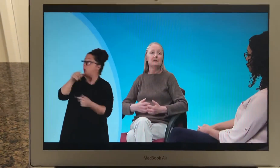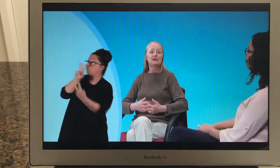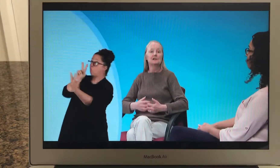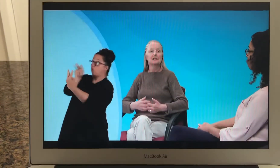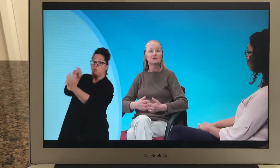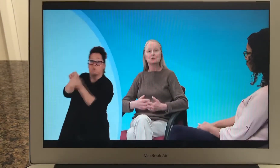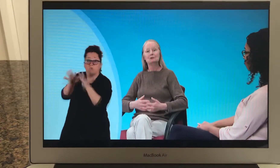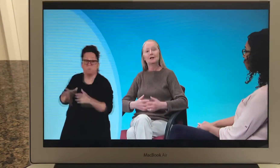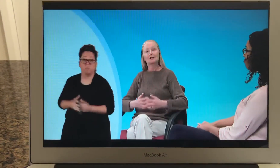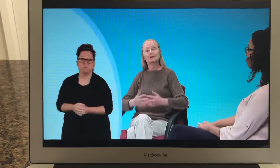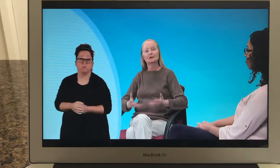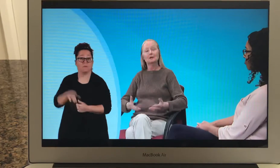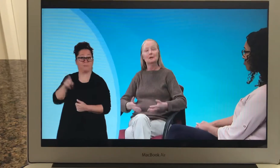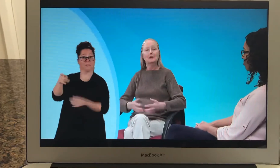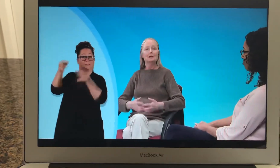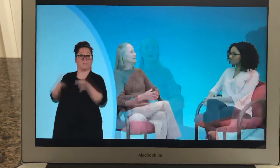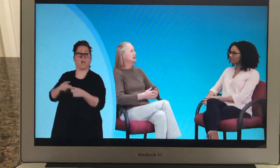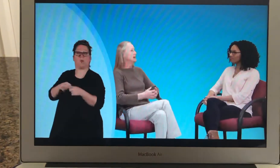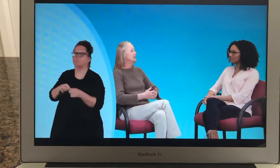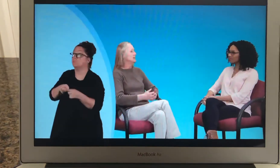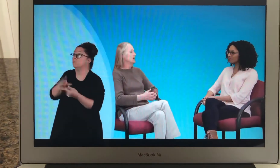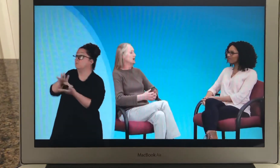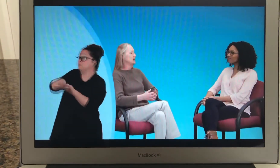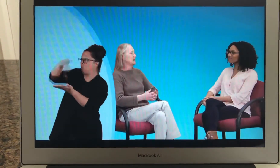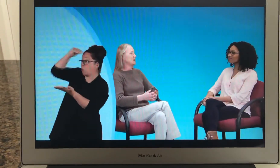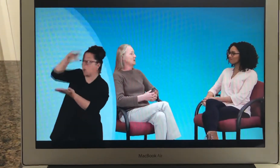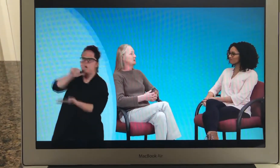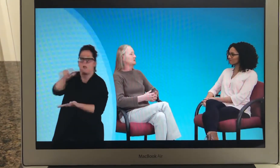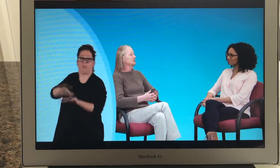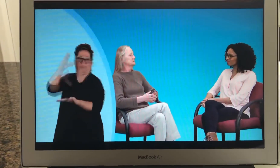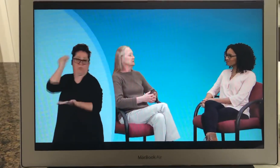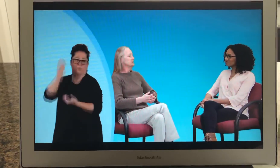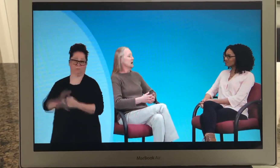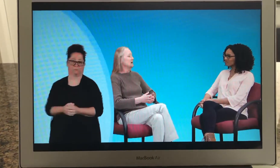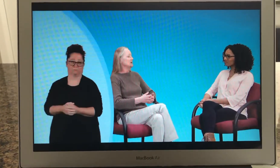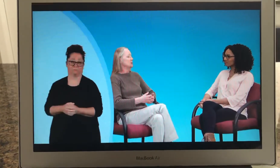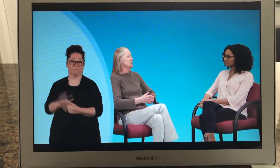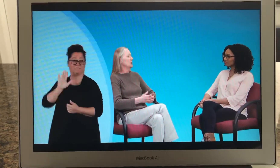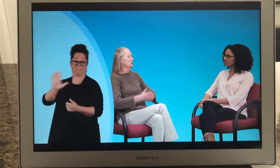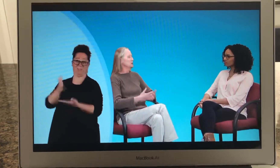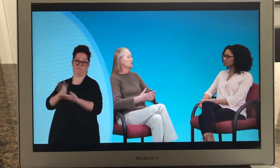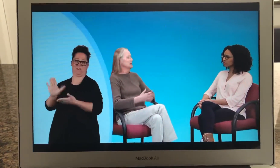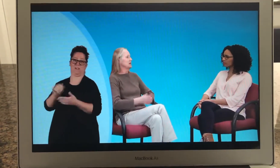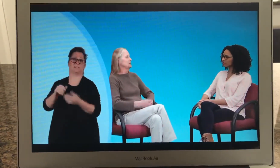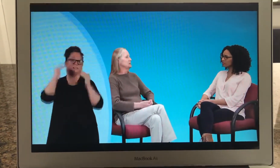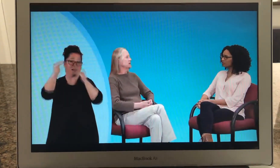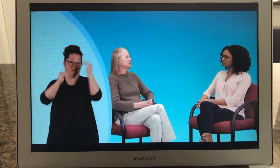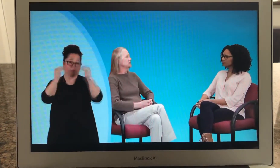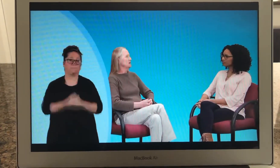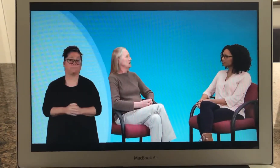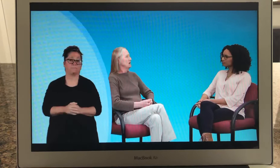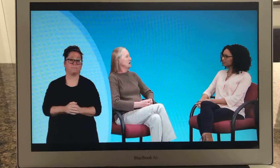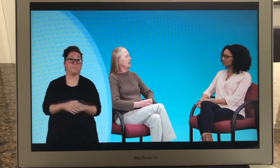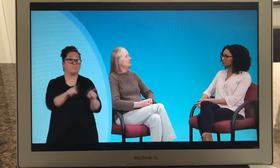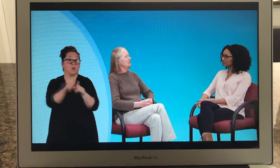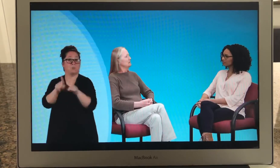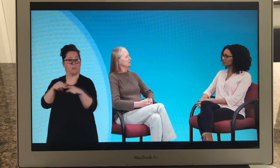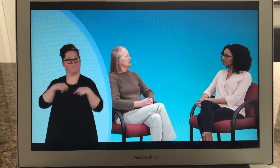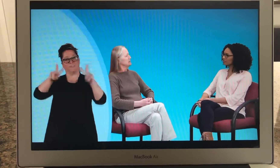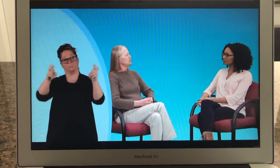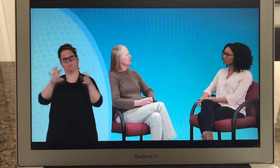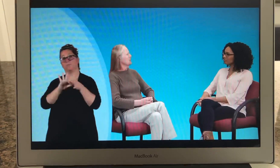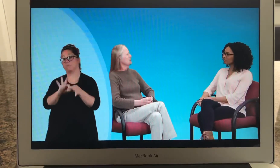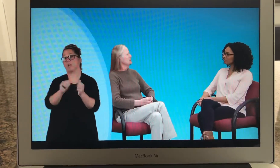them, but what you can do, and you can follow them, and you can decide to learn from them or not to learn from them. It's your right as an